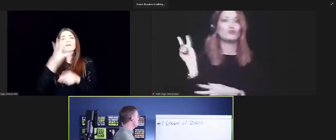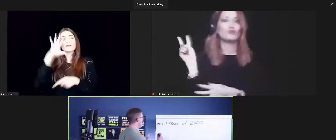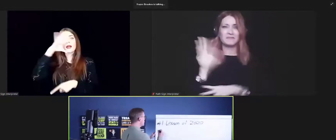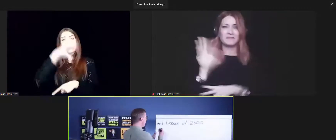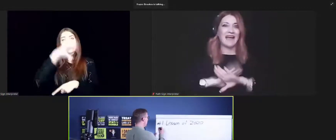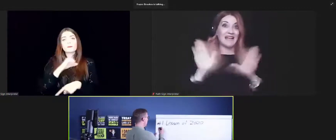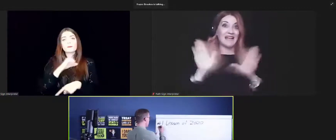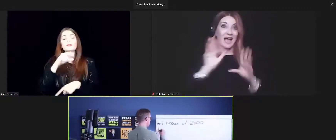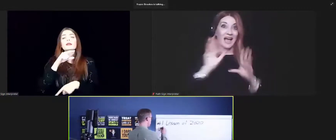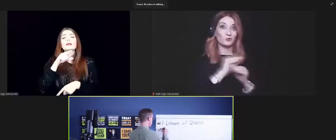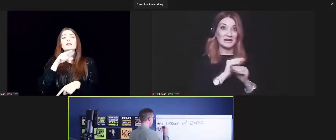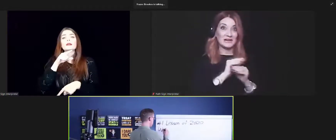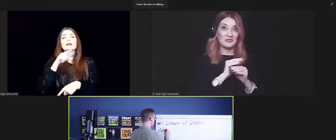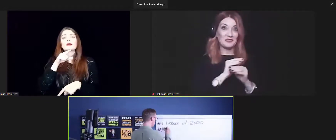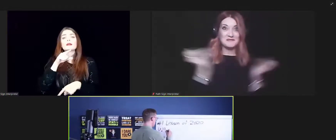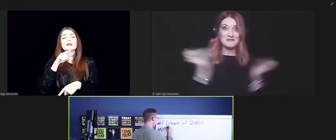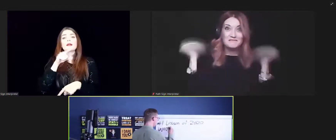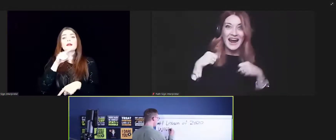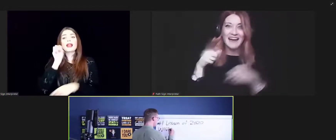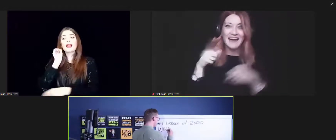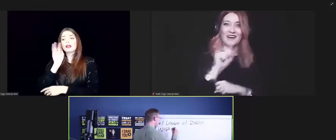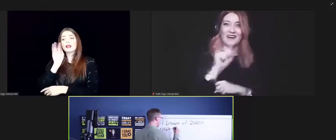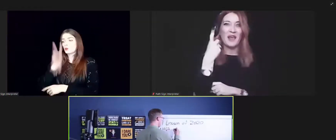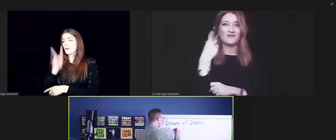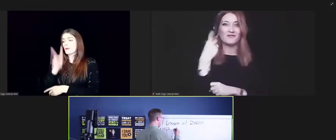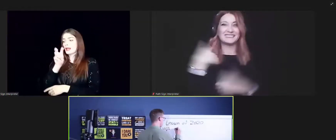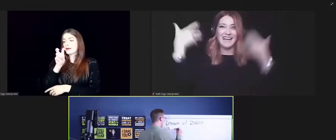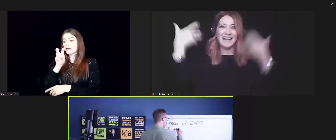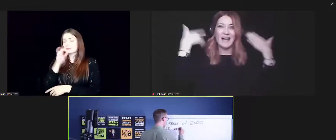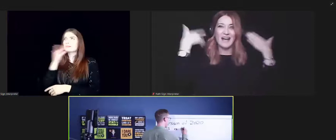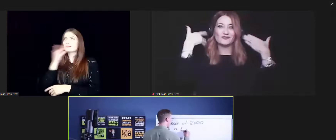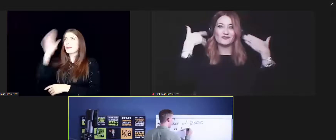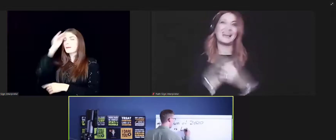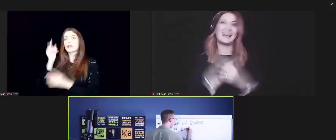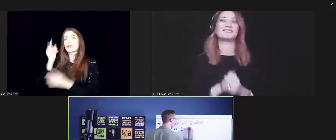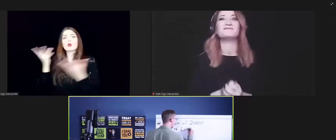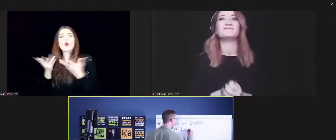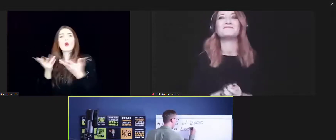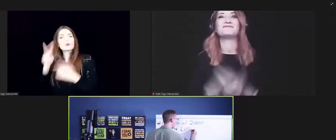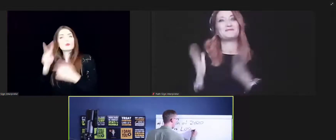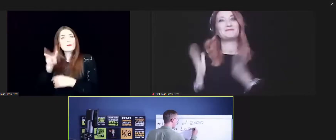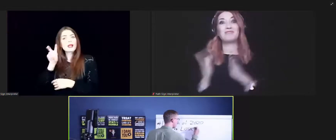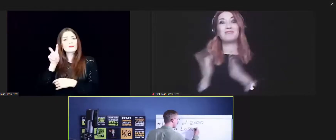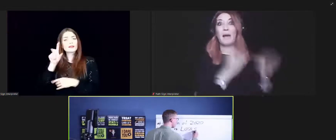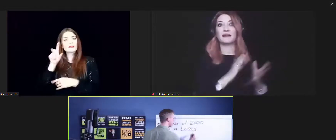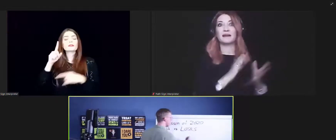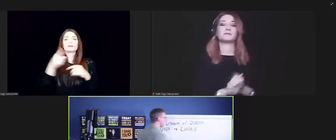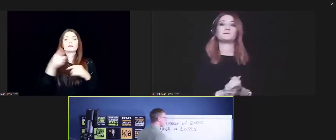write a list